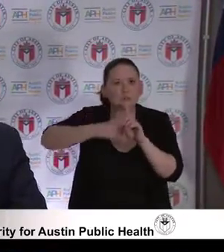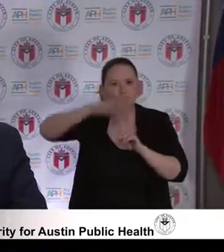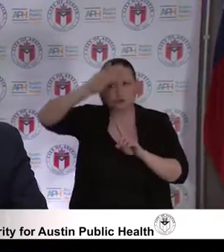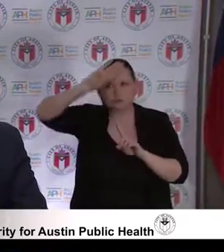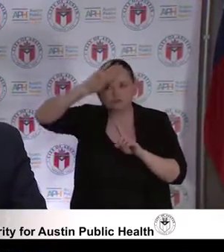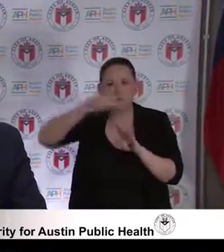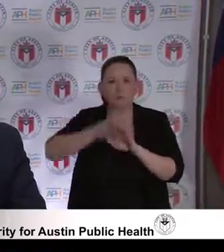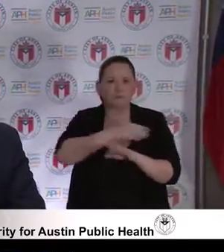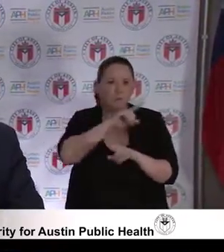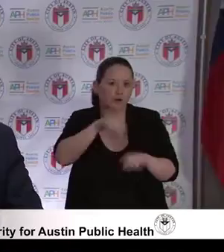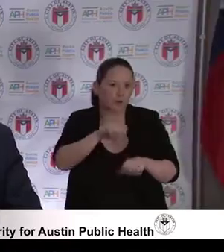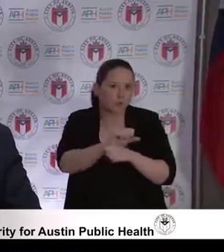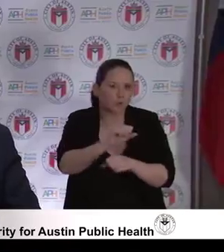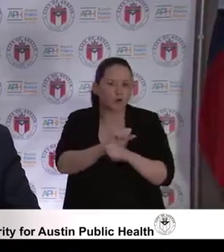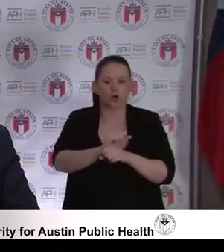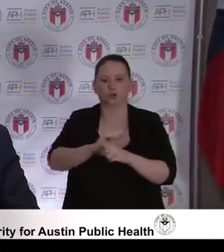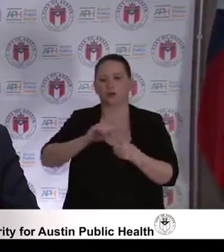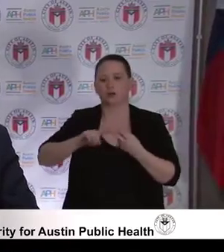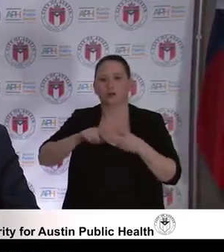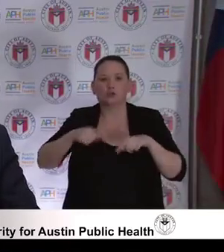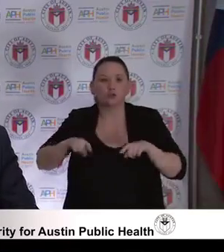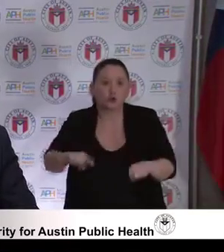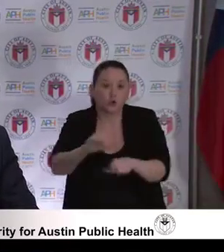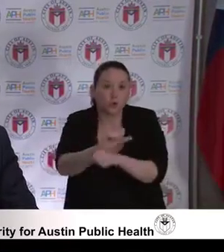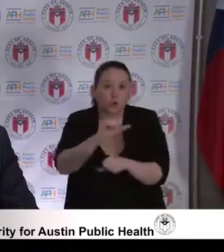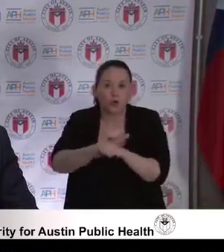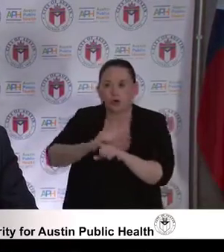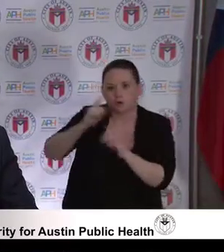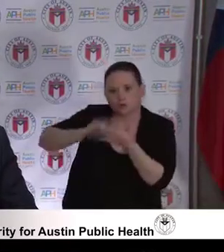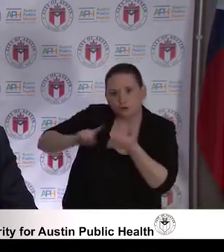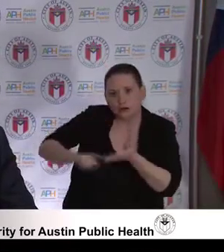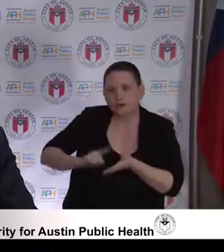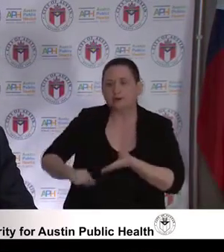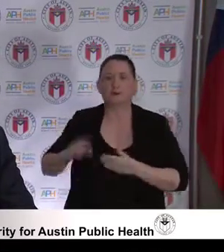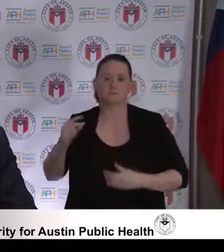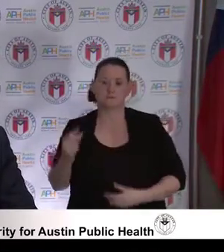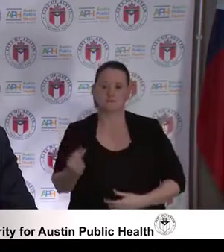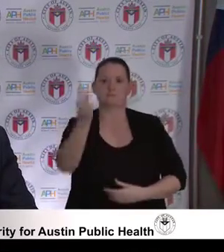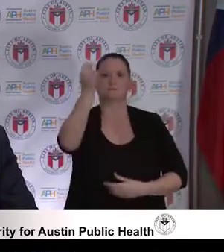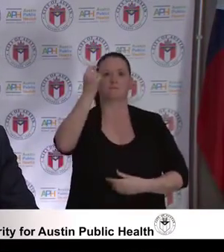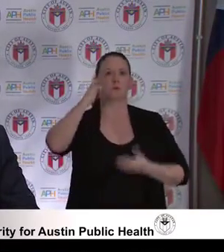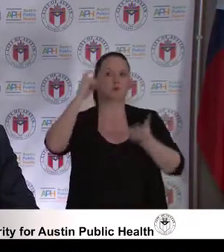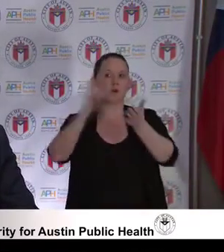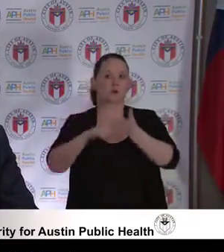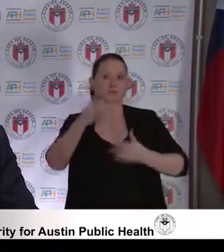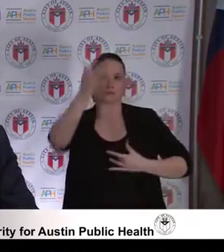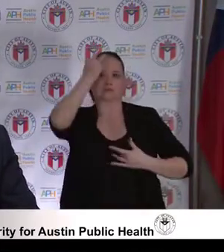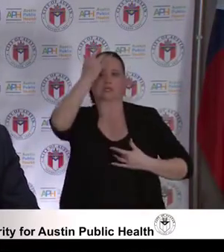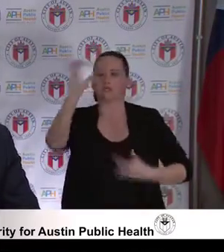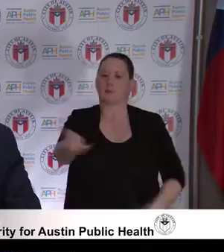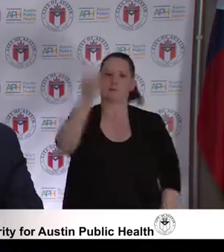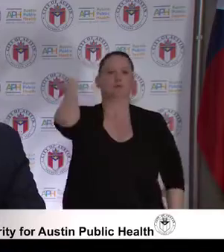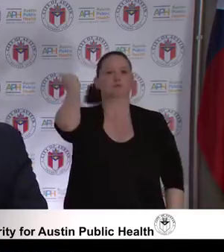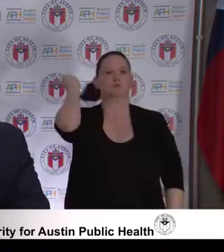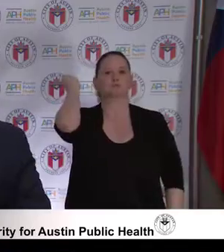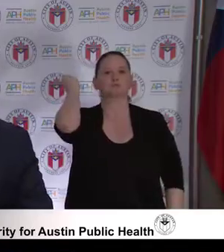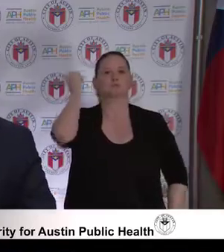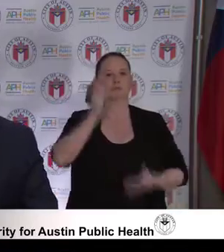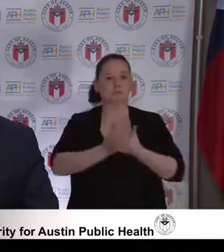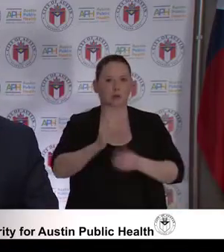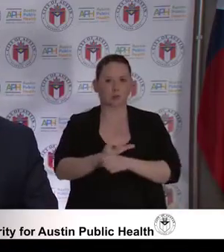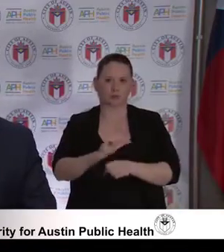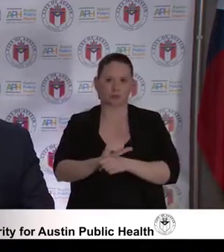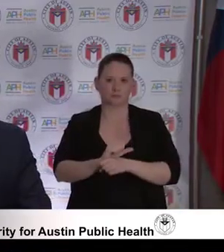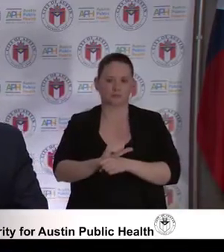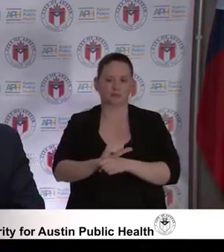come to work. They're checking their temperatures during work to ensure that at the first sign of illness, they get pulled. If we know